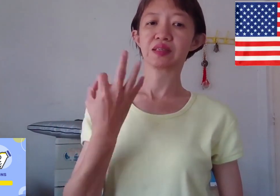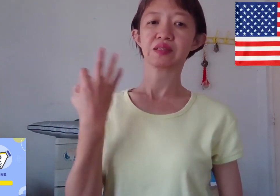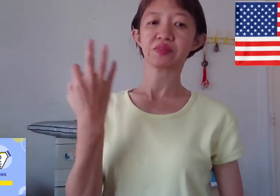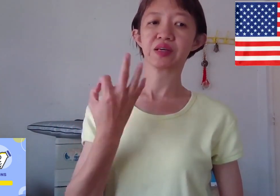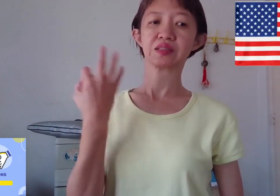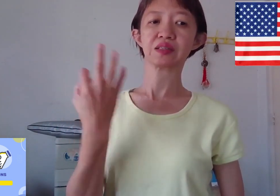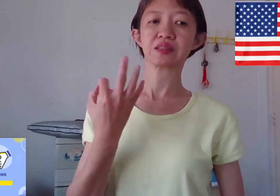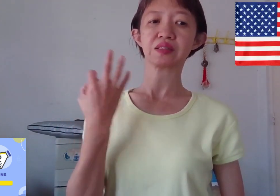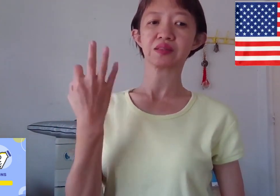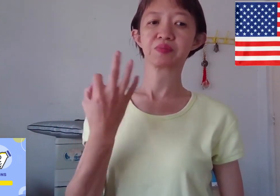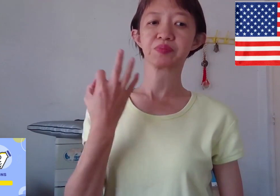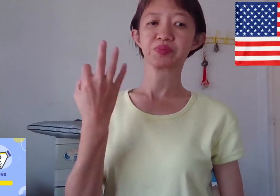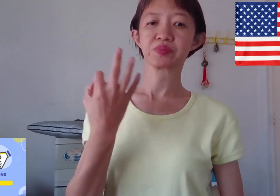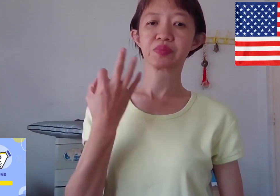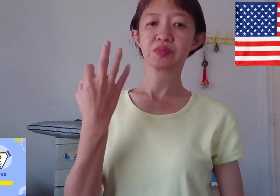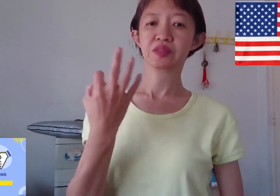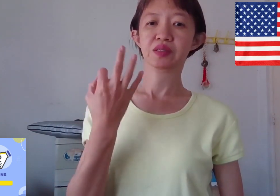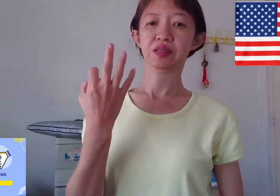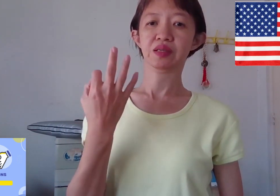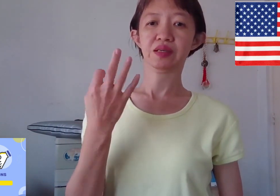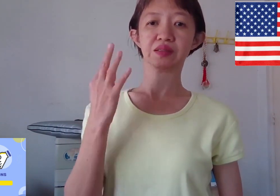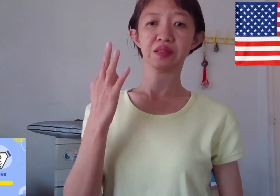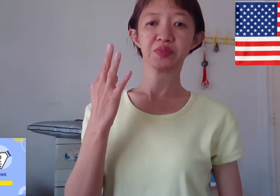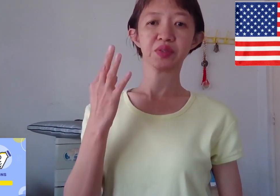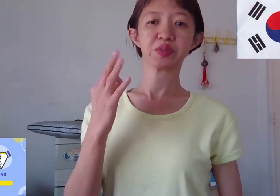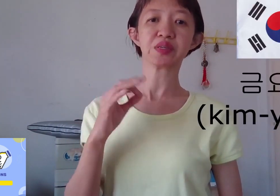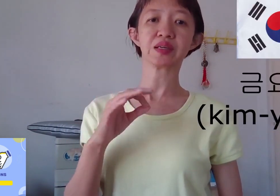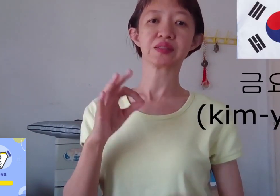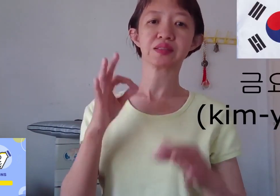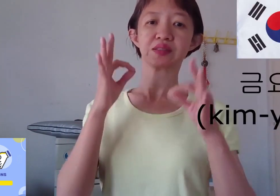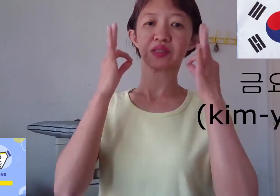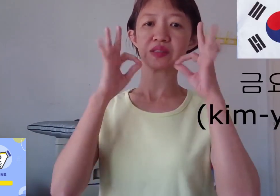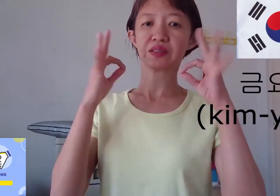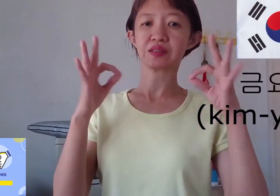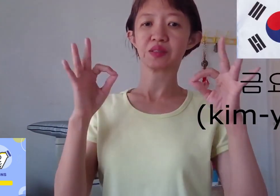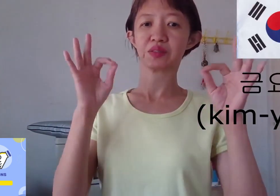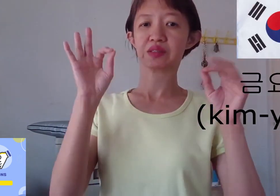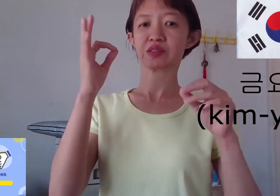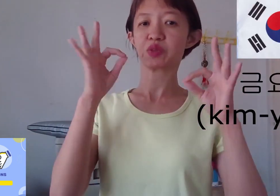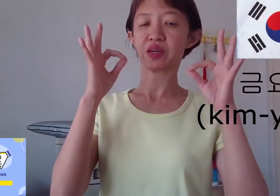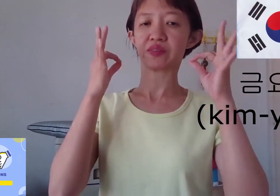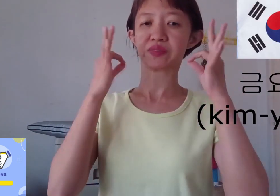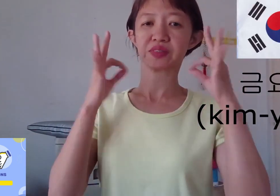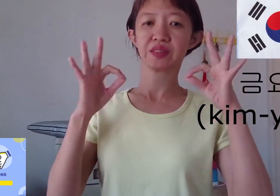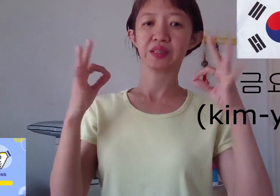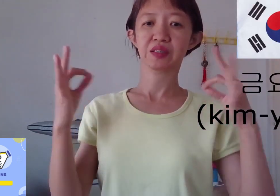ASL, Friday. And then for Korean, this is interesting. So these two F's,